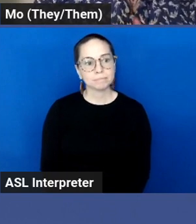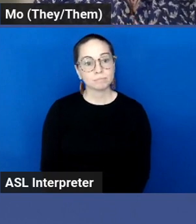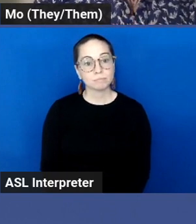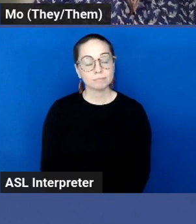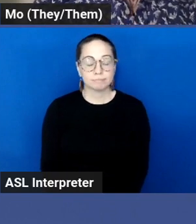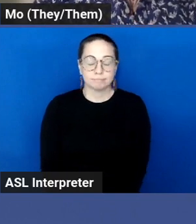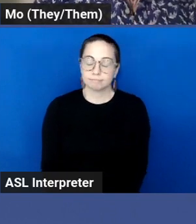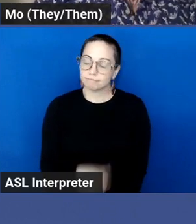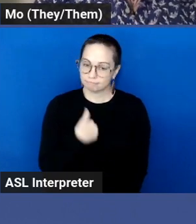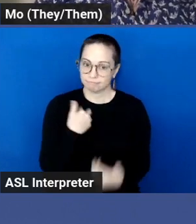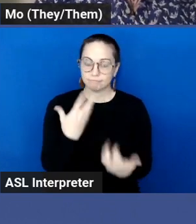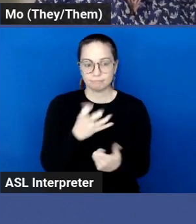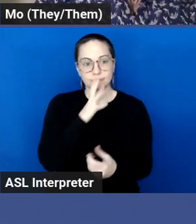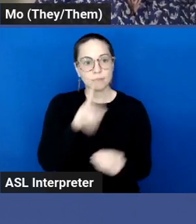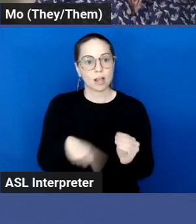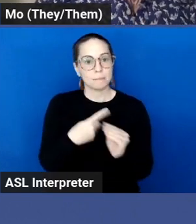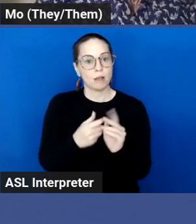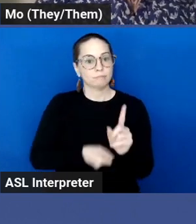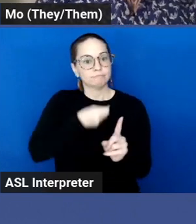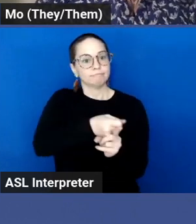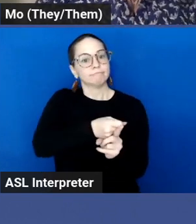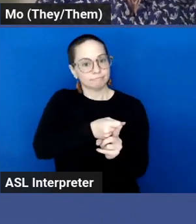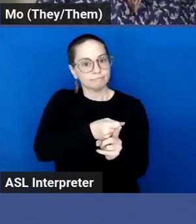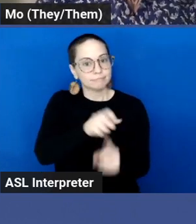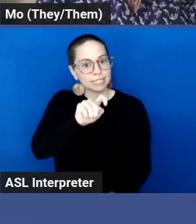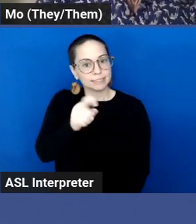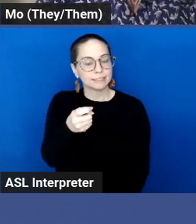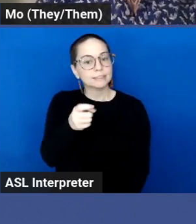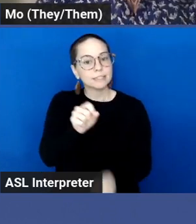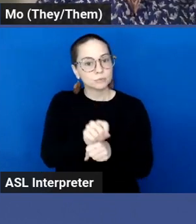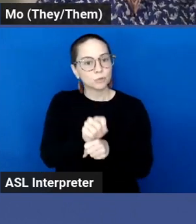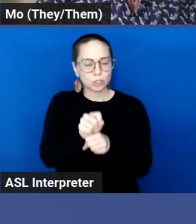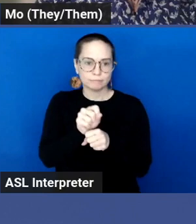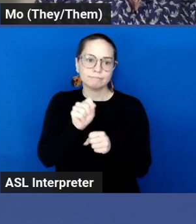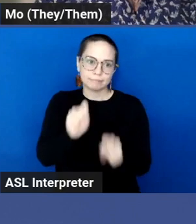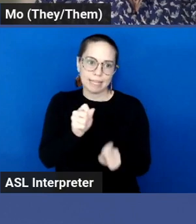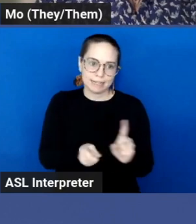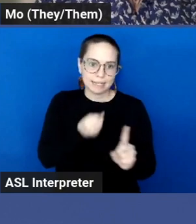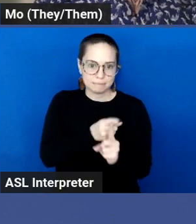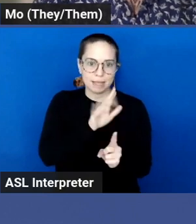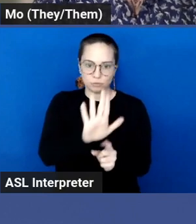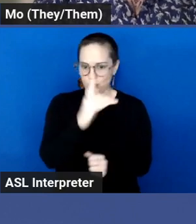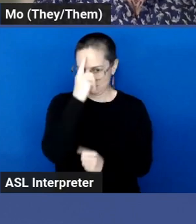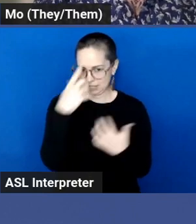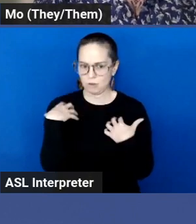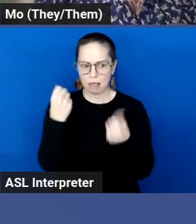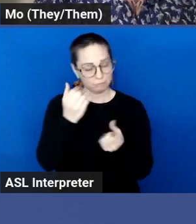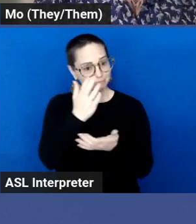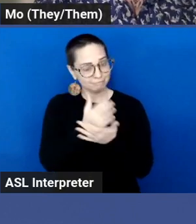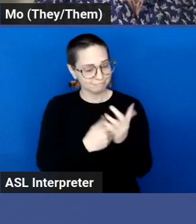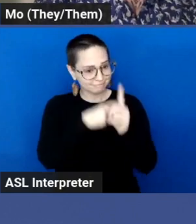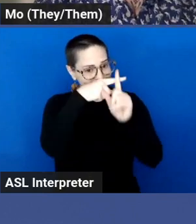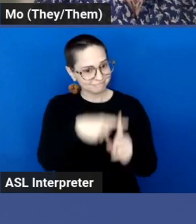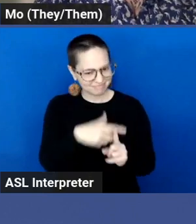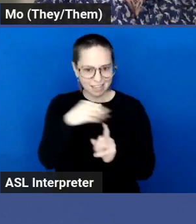So I want to talk about the effect that sex work can have on your mental health. There are positives